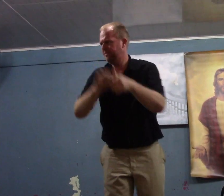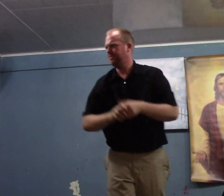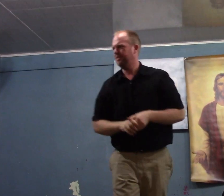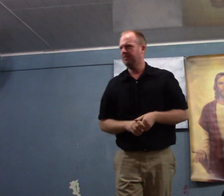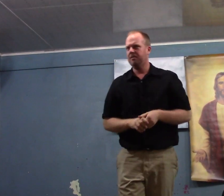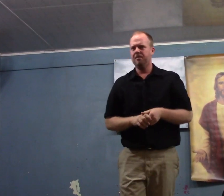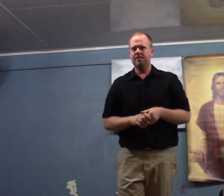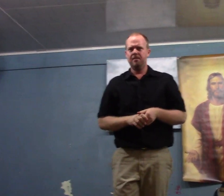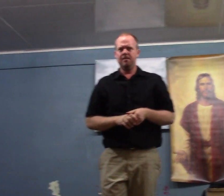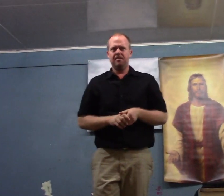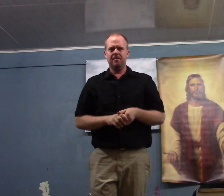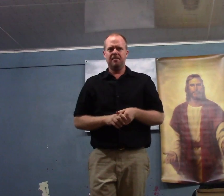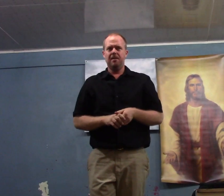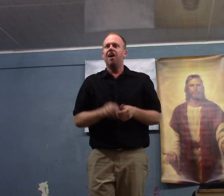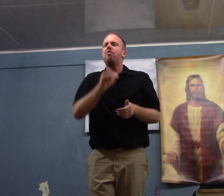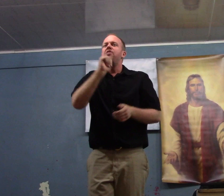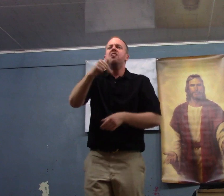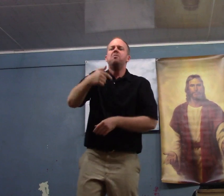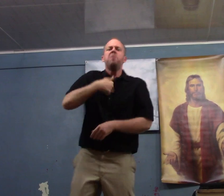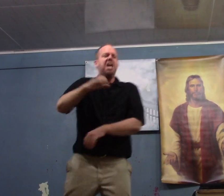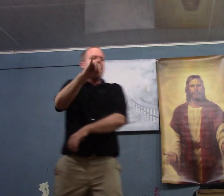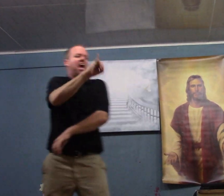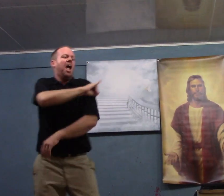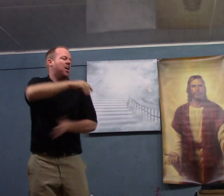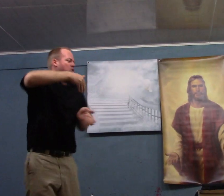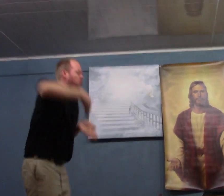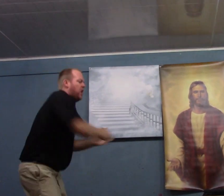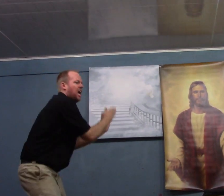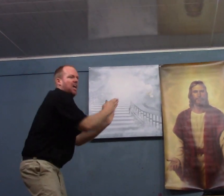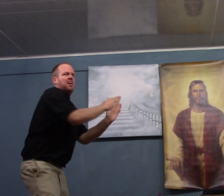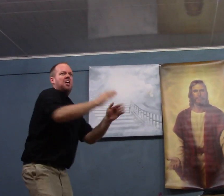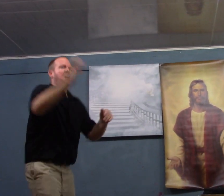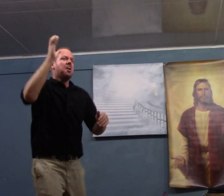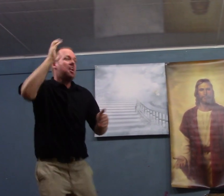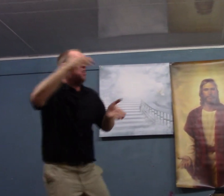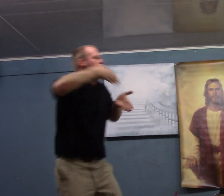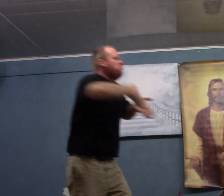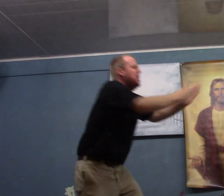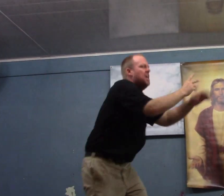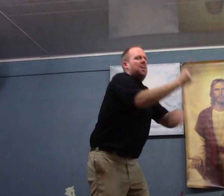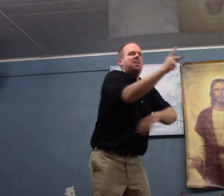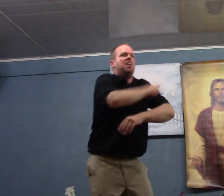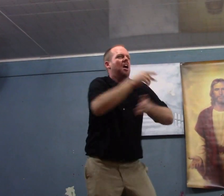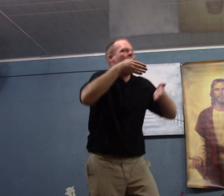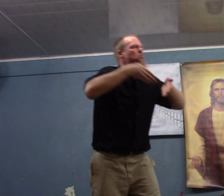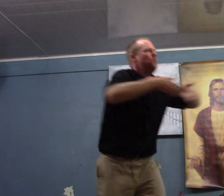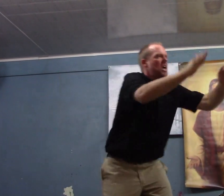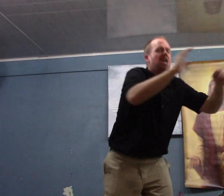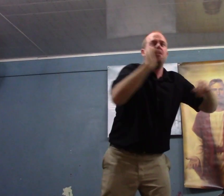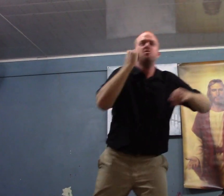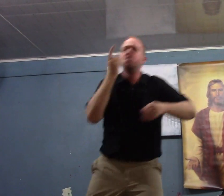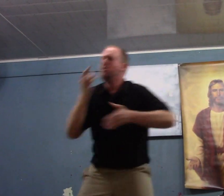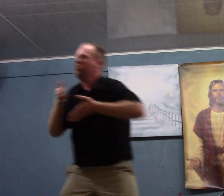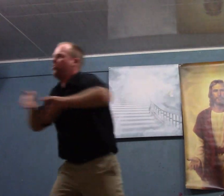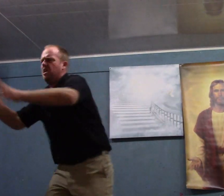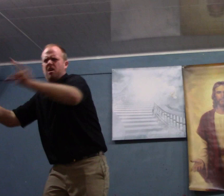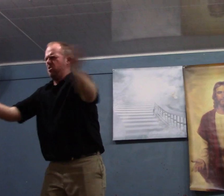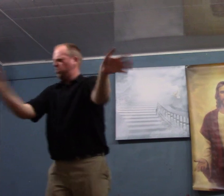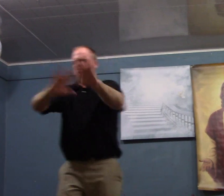There's not a whole lot of options. There's just that one choice you need to make. Can we say, oh, there's Isaac's way, there's Clarence's